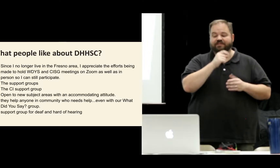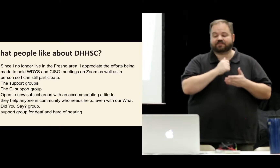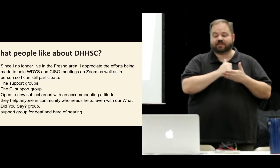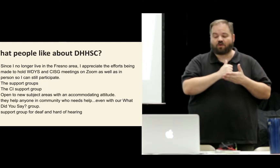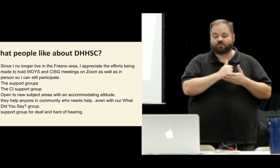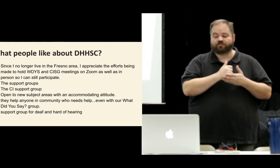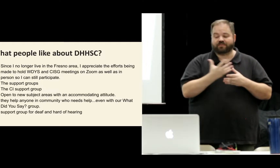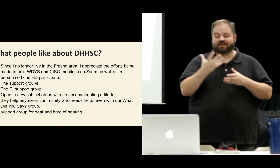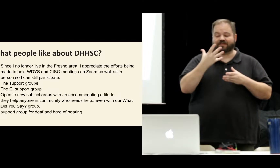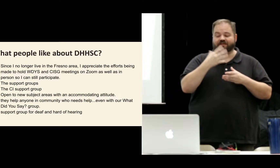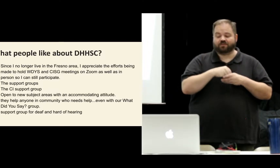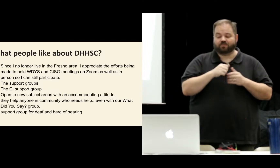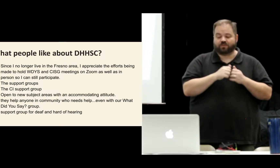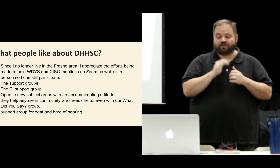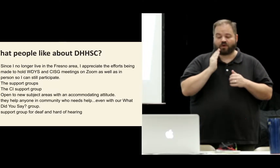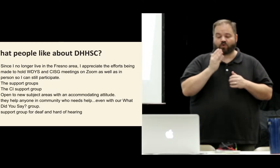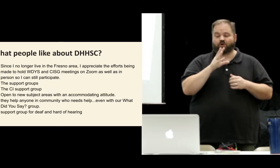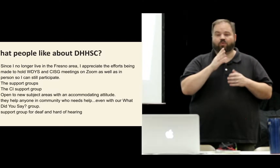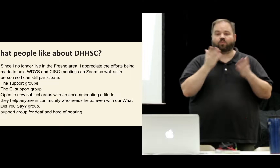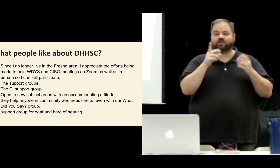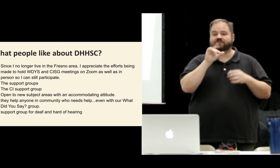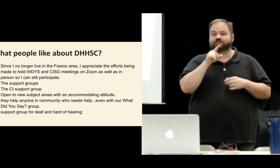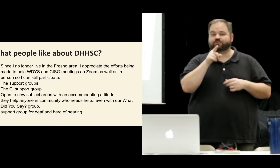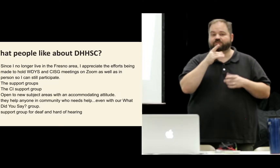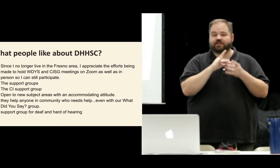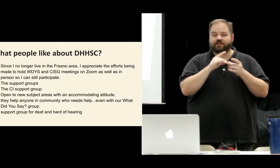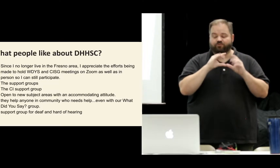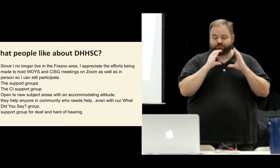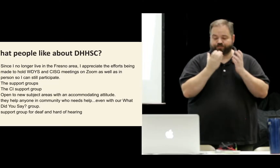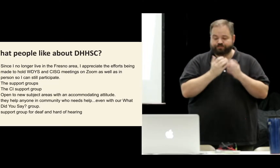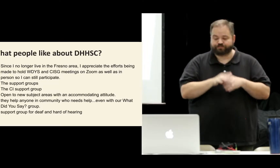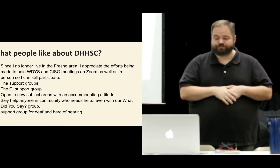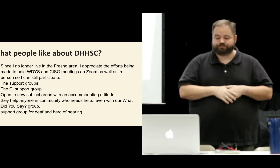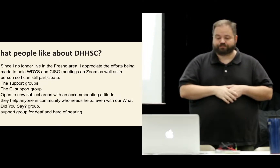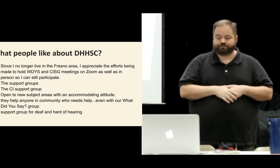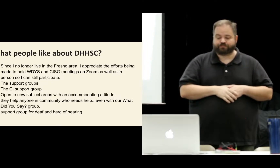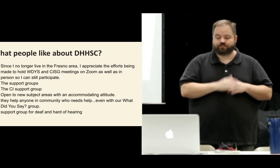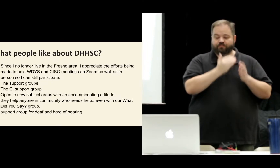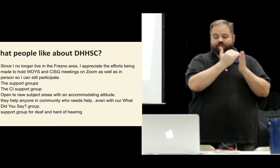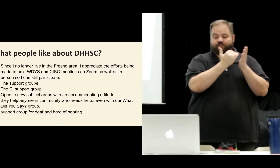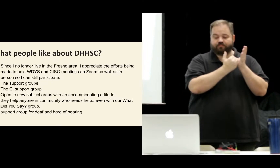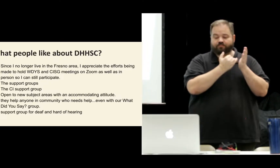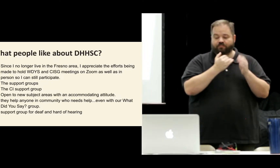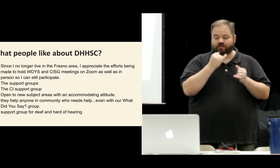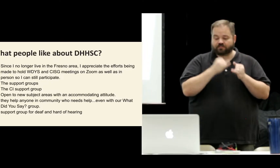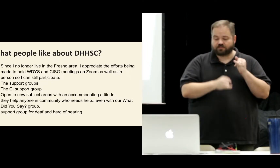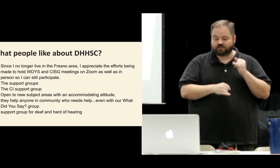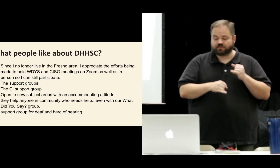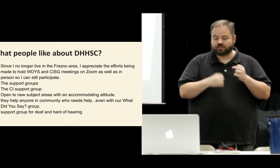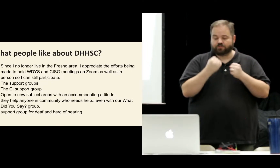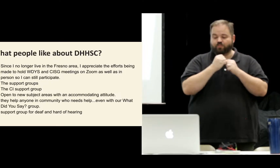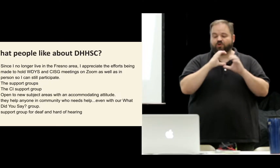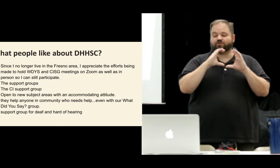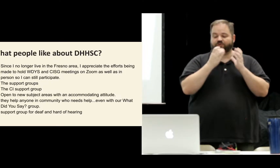helping anyone in the community that needs it, including with the What Did You Say group, and